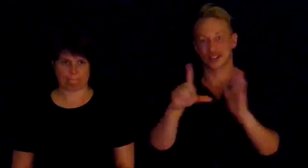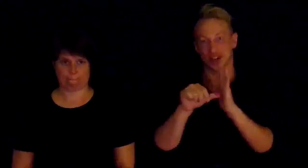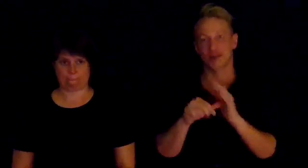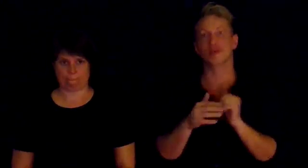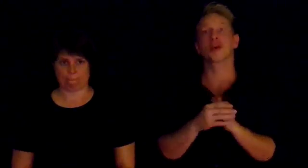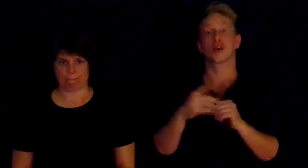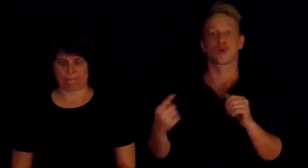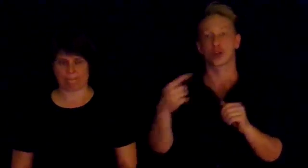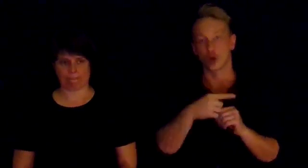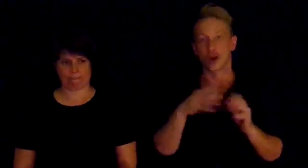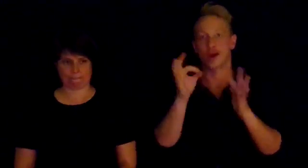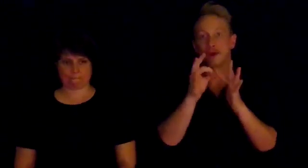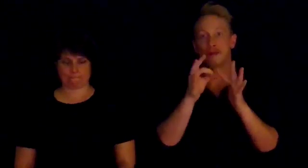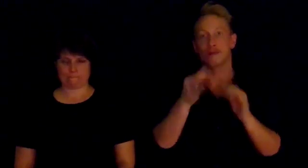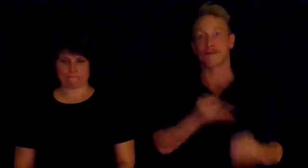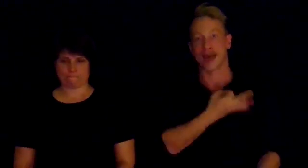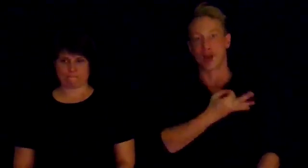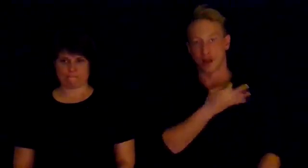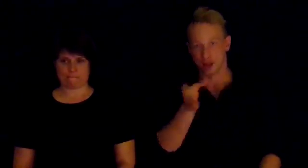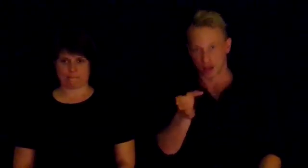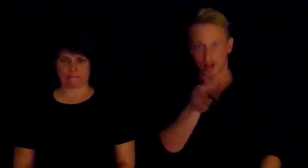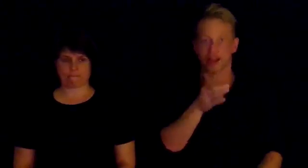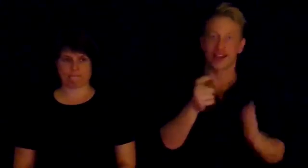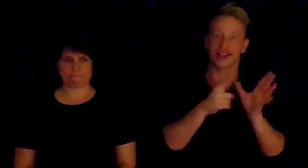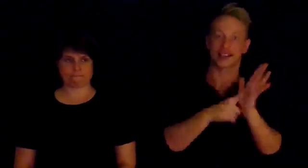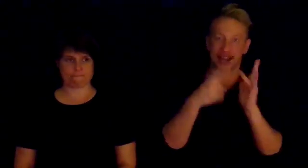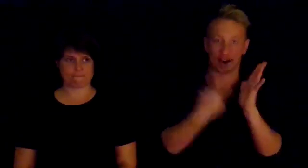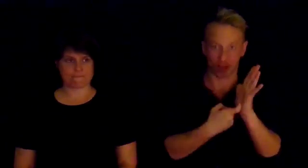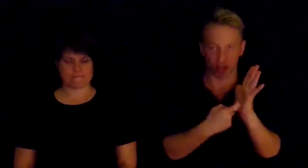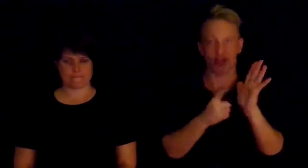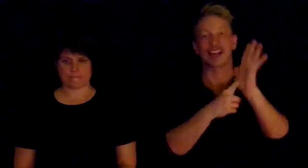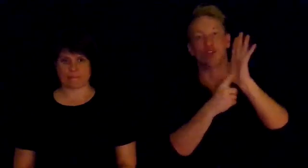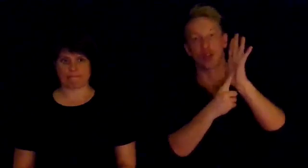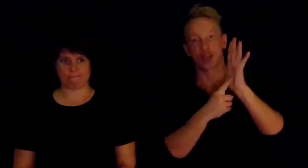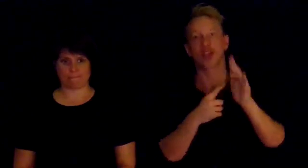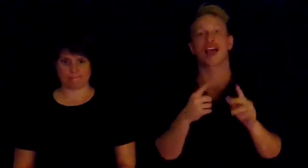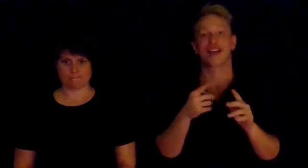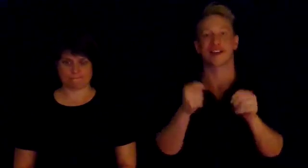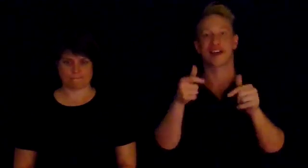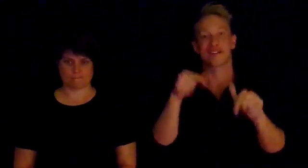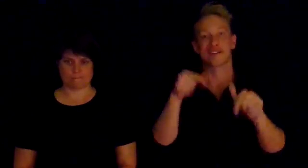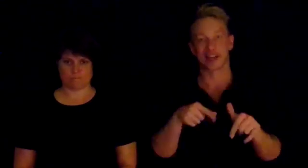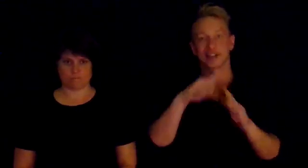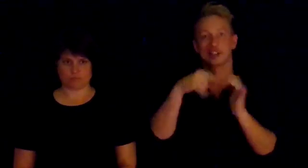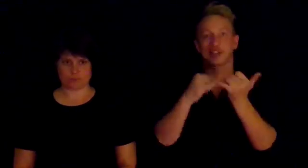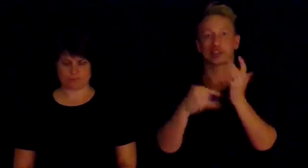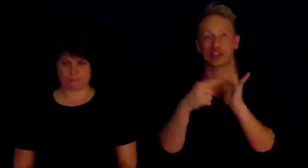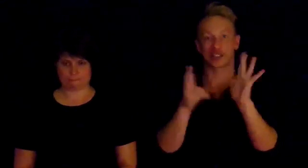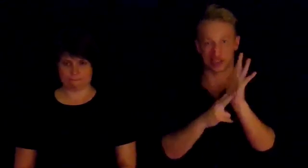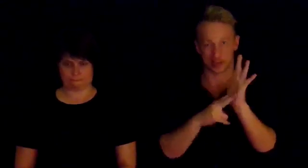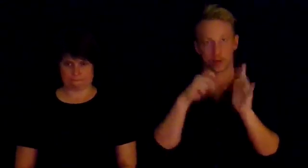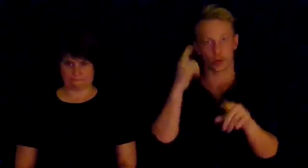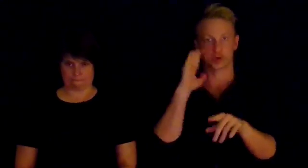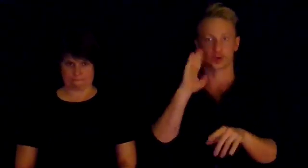go to Carol, and then we'll bring Justin back on to talk about his role when he's gone into planning meetings with people. Okay,